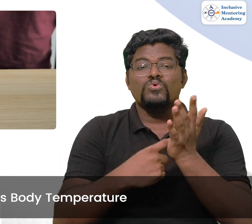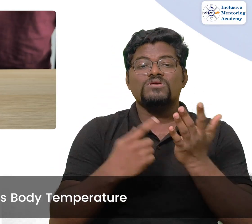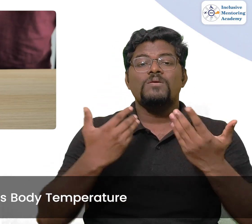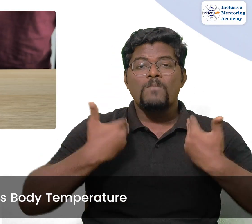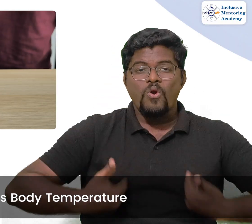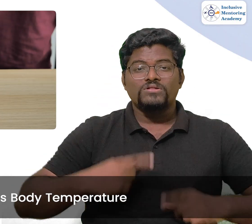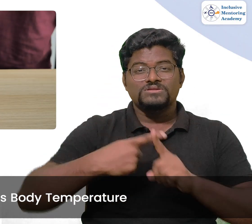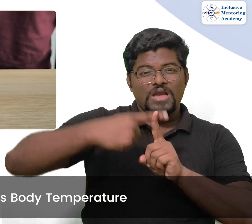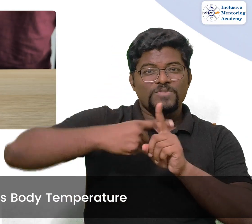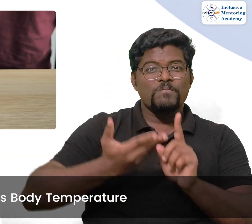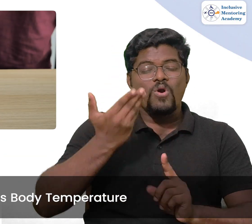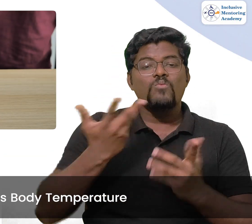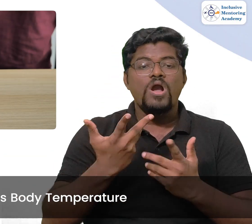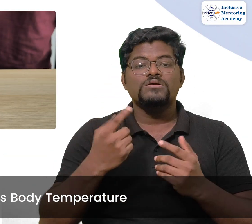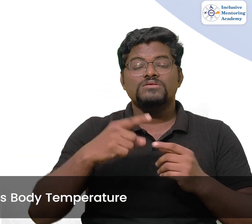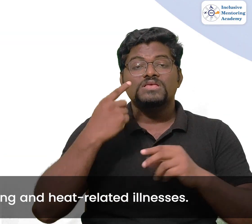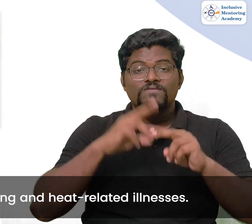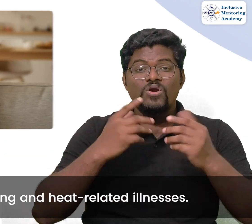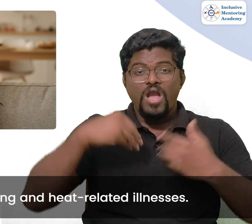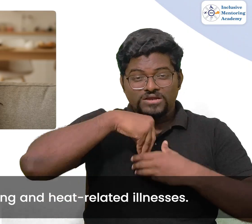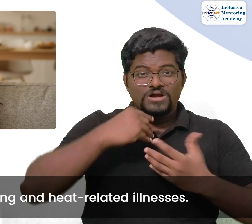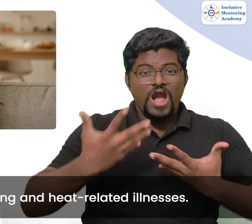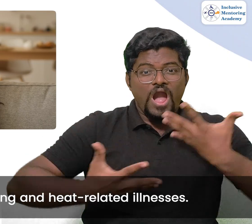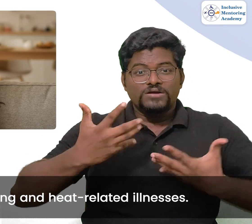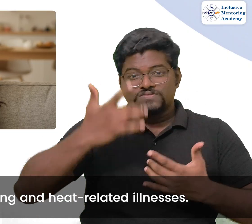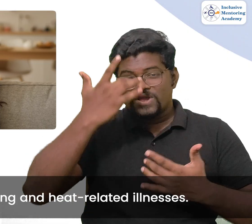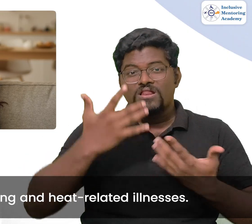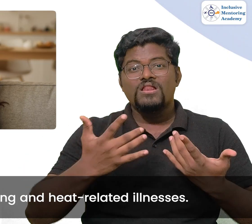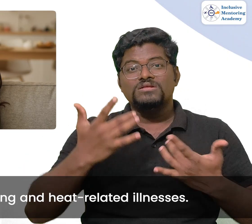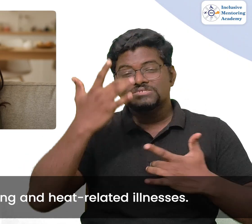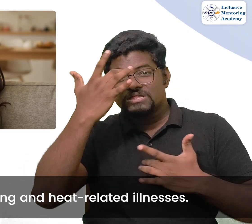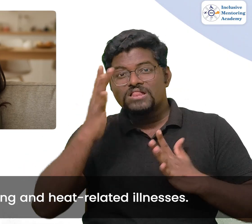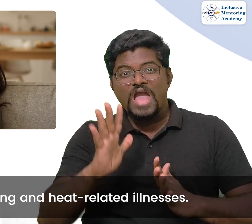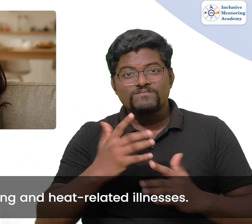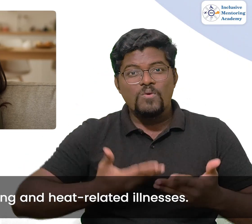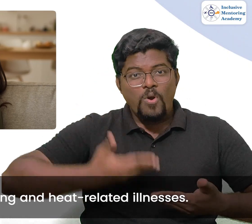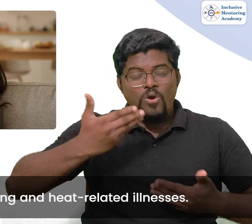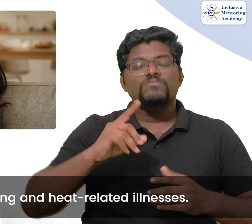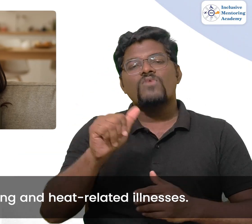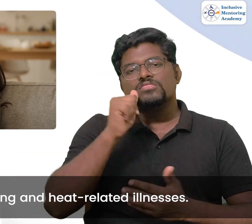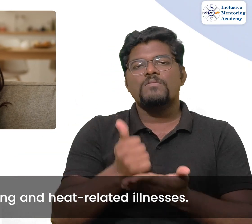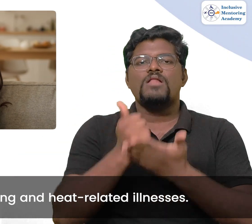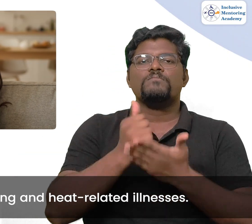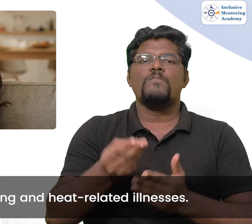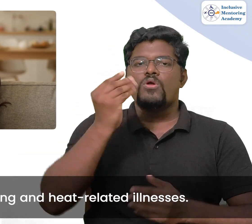Regulates body temperature. Prevents overheating and heat-related illnesses.